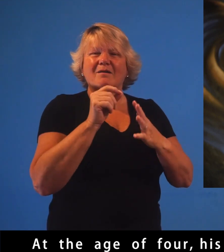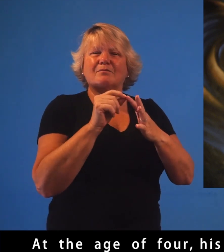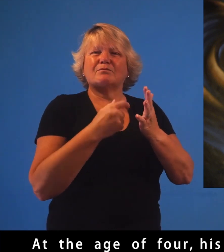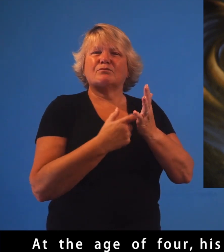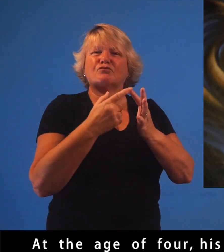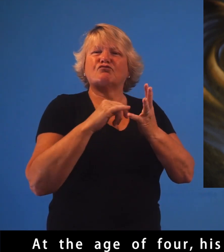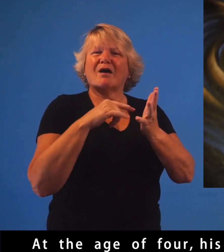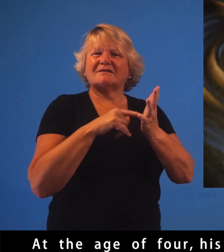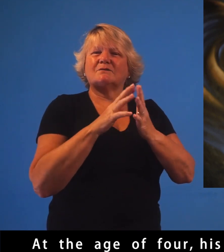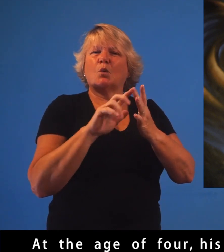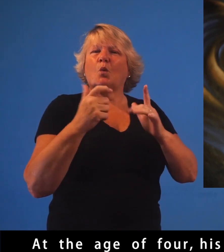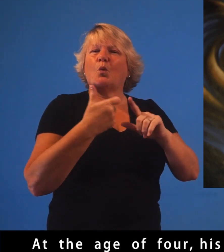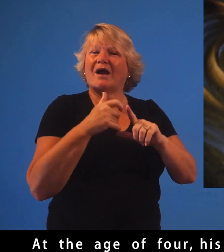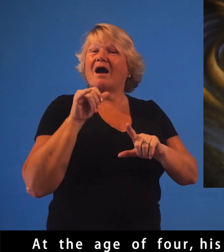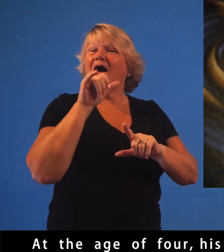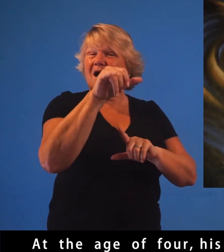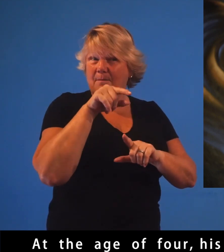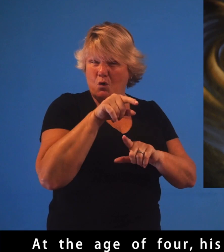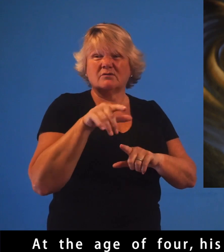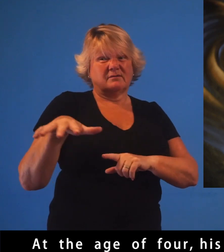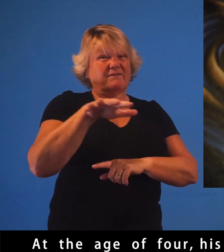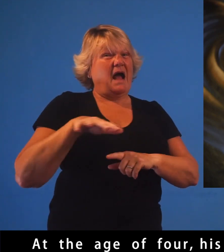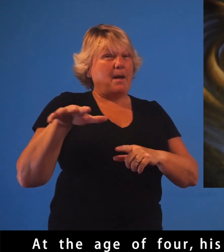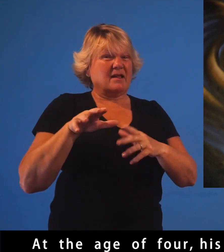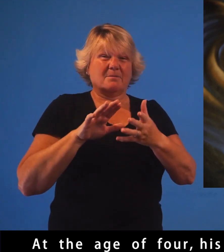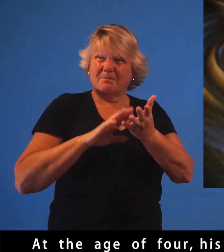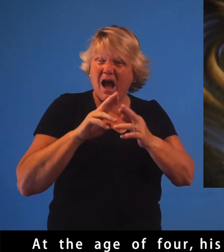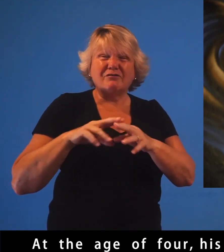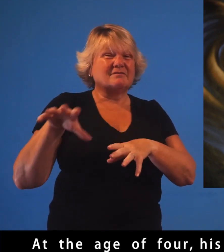where his father got a job at Prestwick Airport.